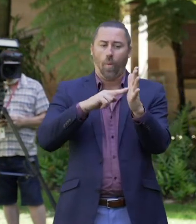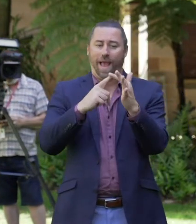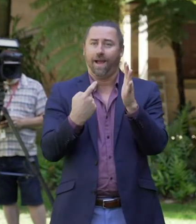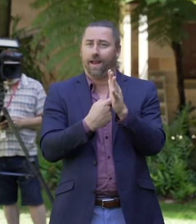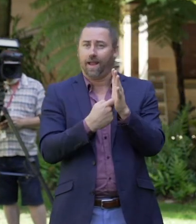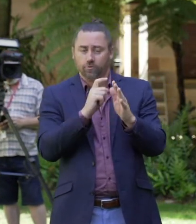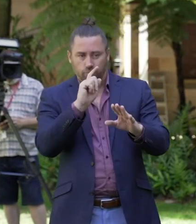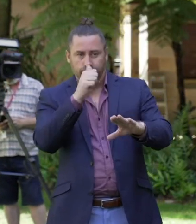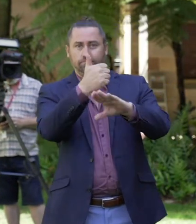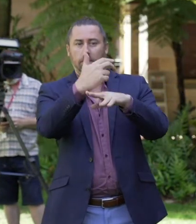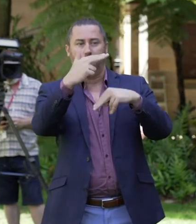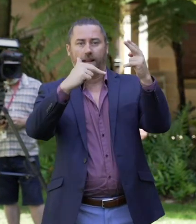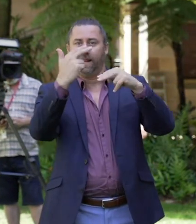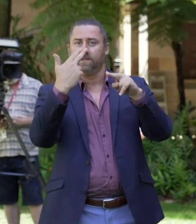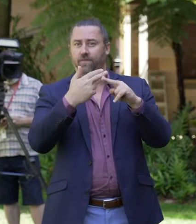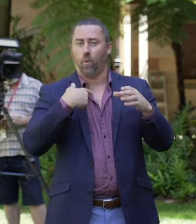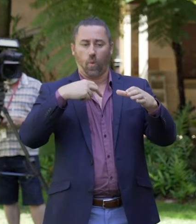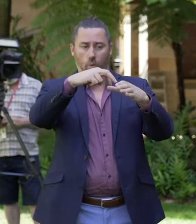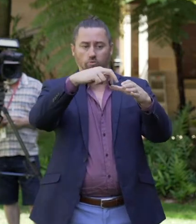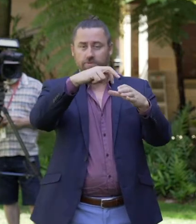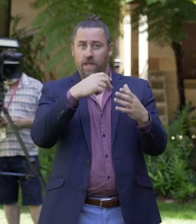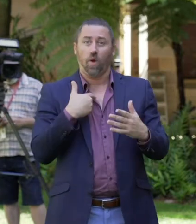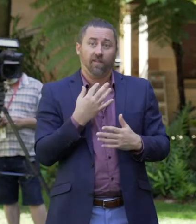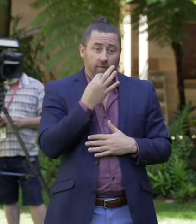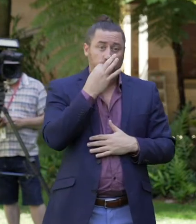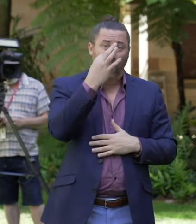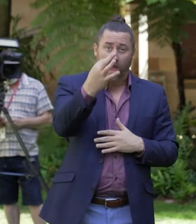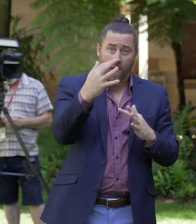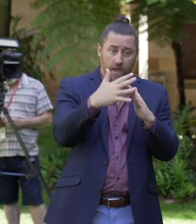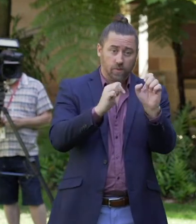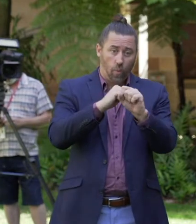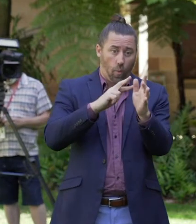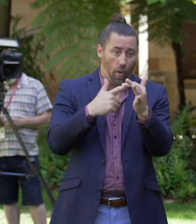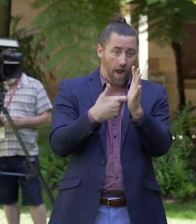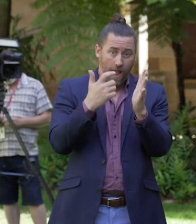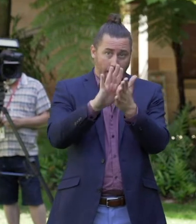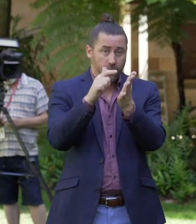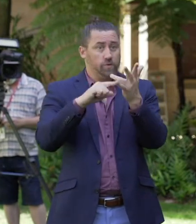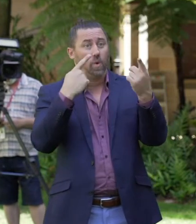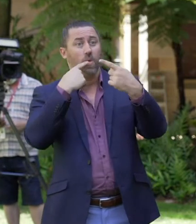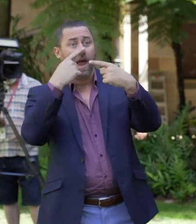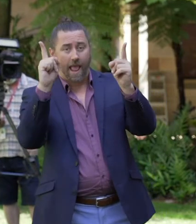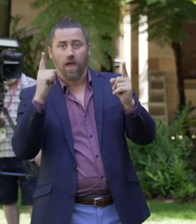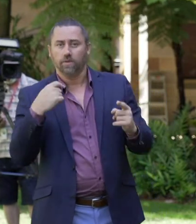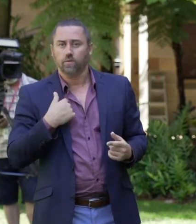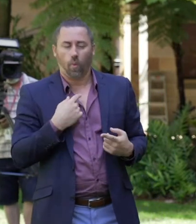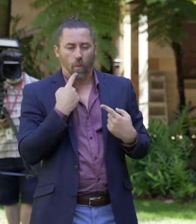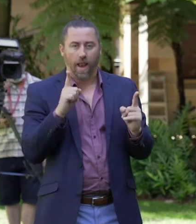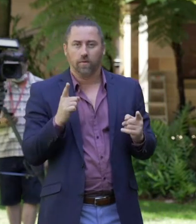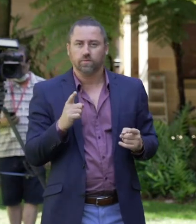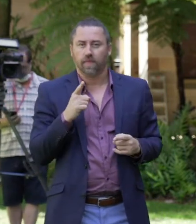permission from the Wagners to release that cost, and we did so the other day.